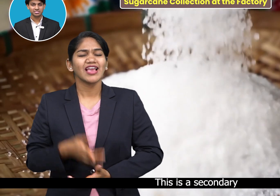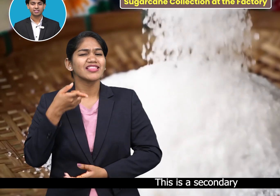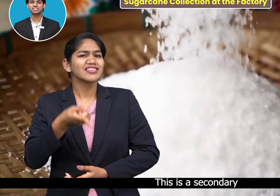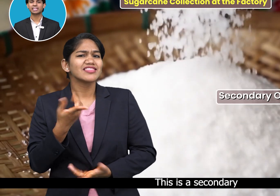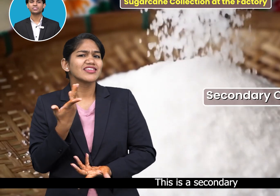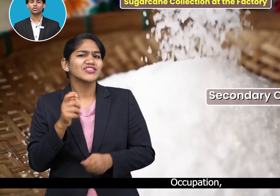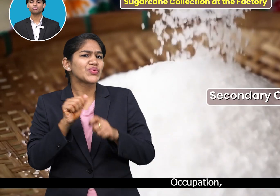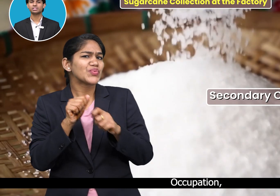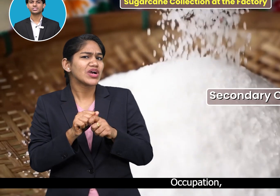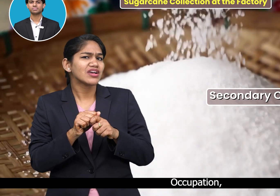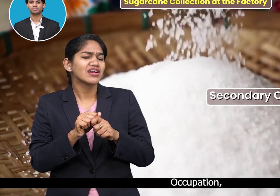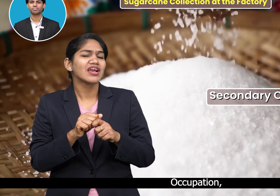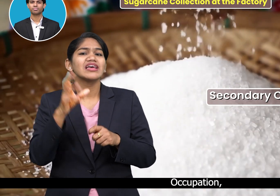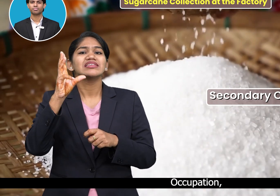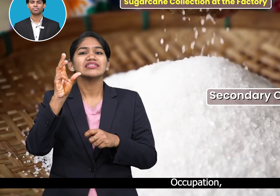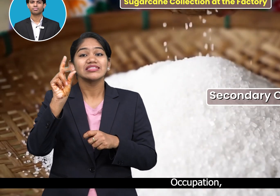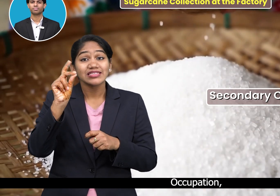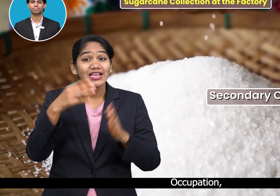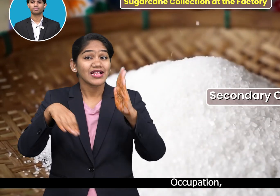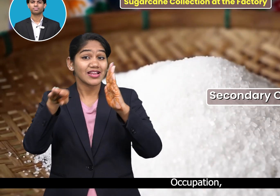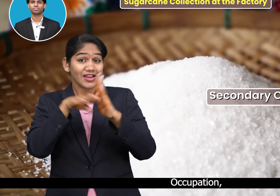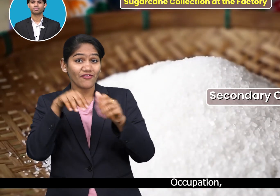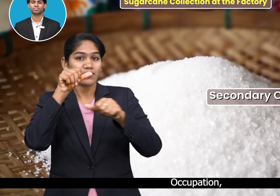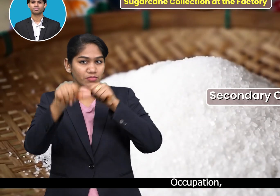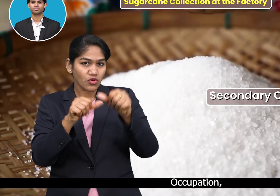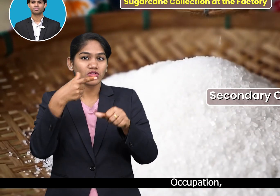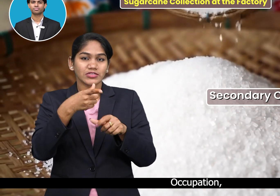This is a secondary occupation,